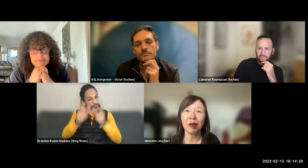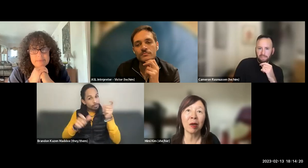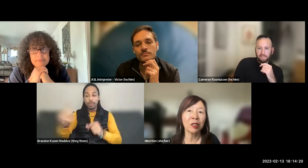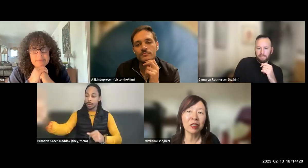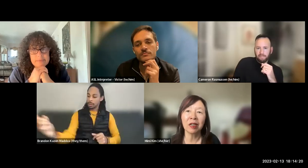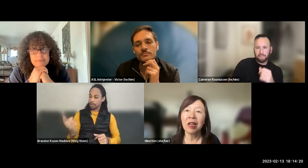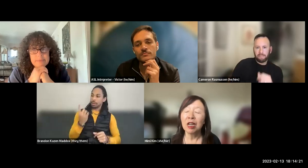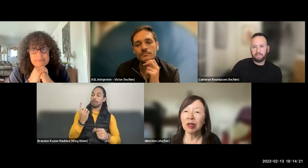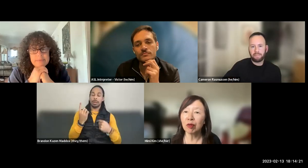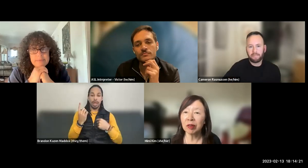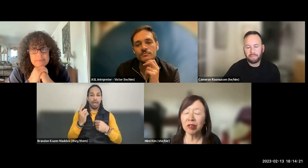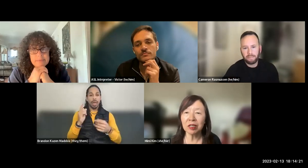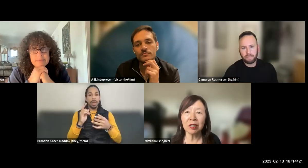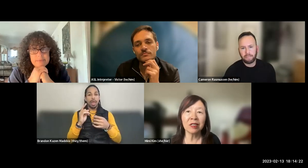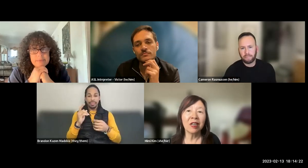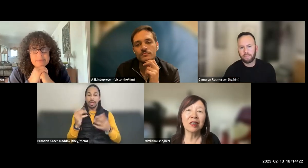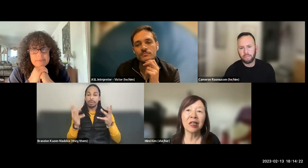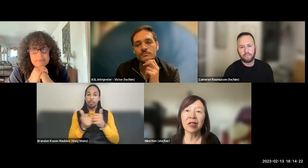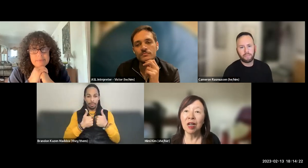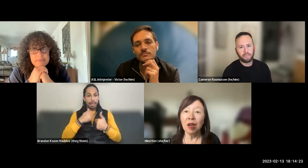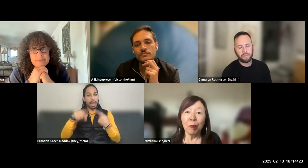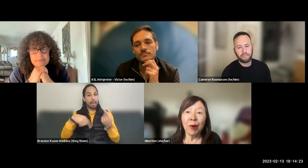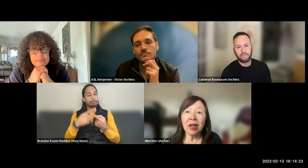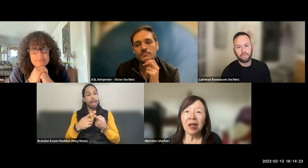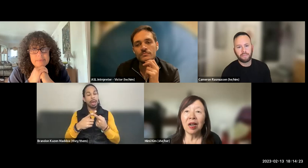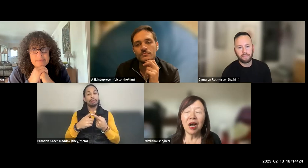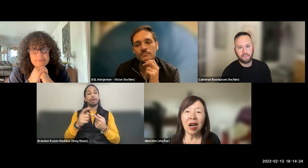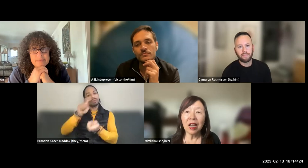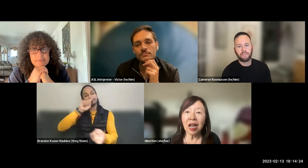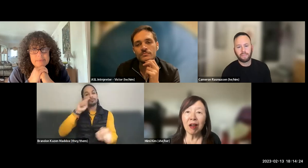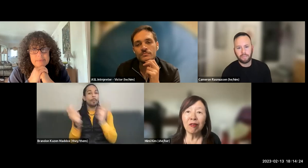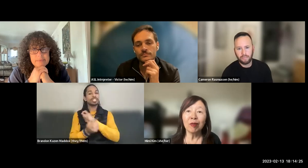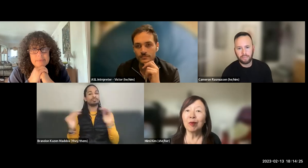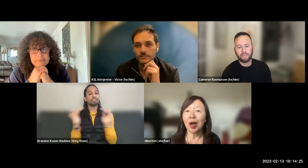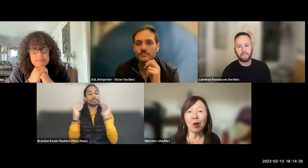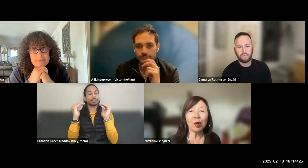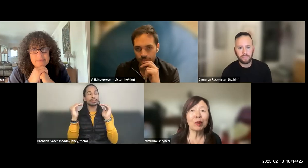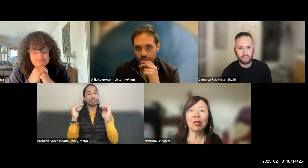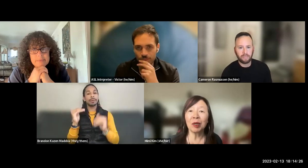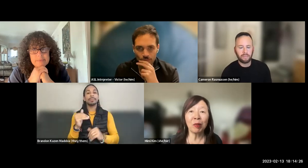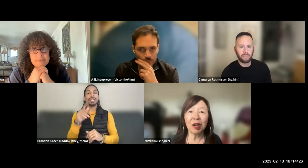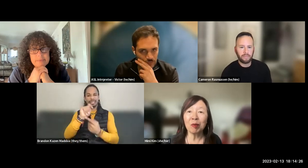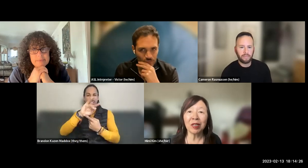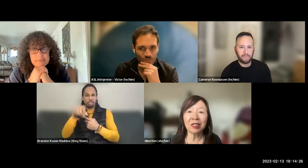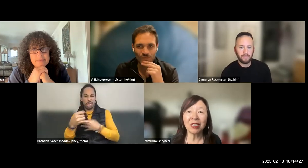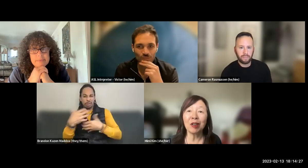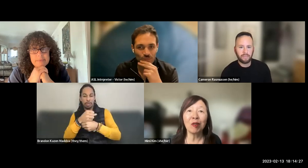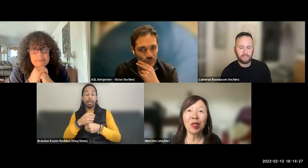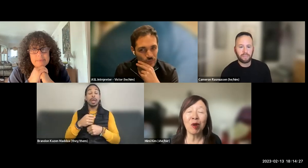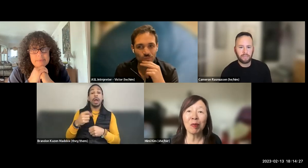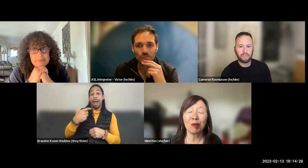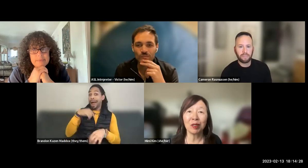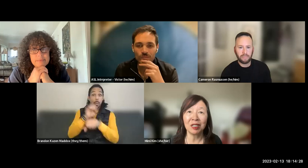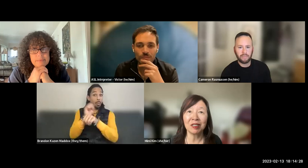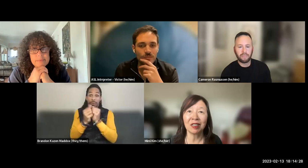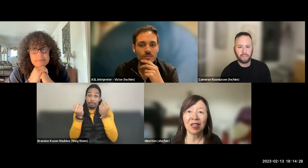now about abolition, transformative justice, and saying, but I work with so many Black women that say, no,